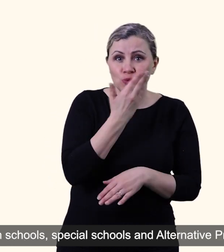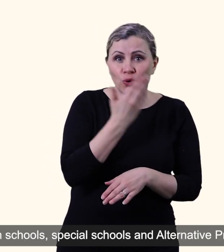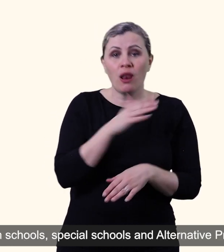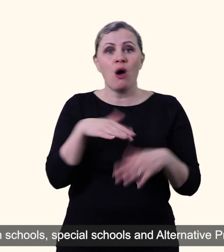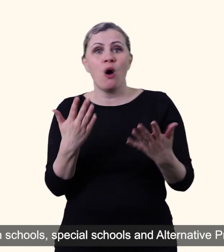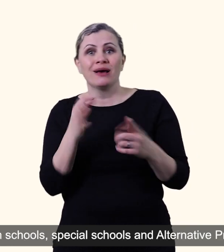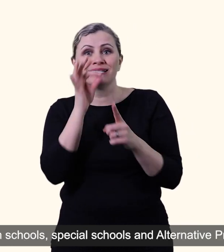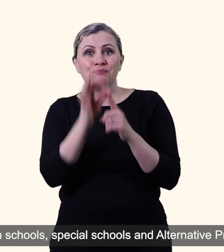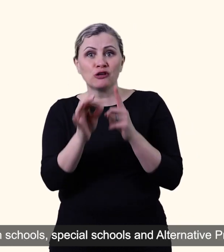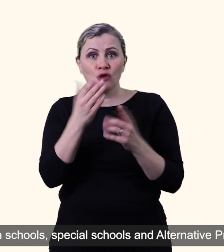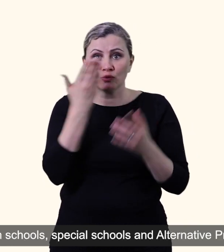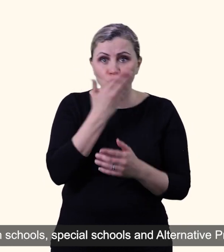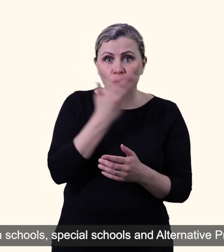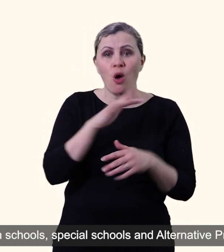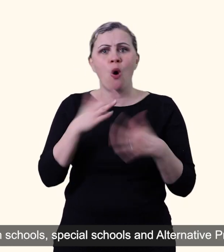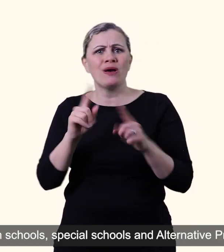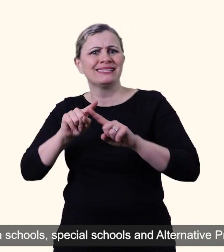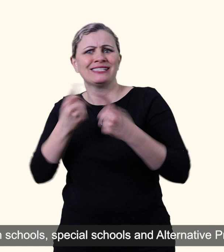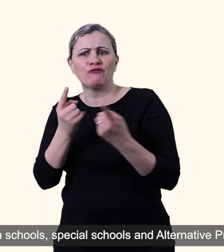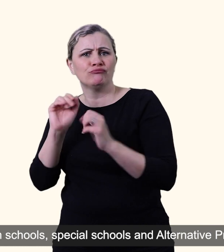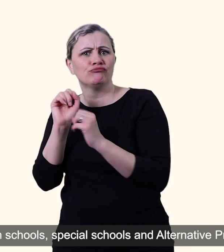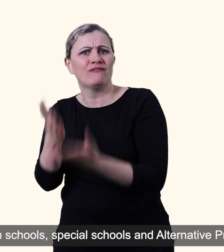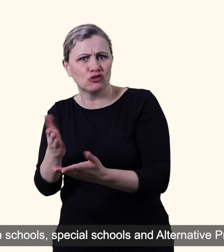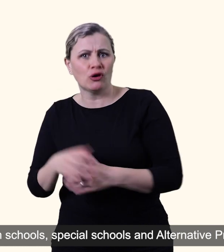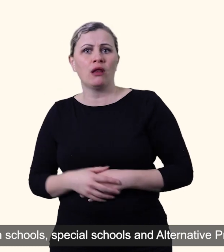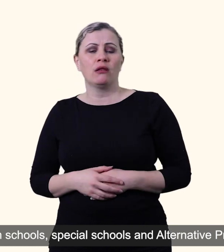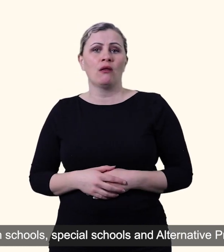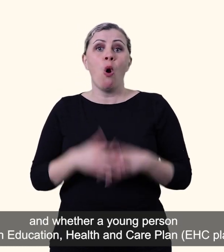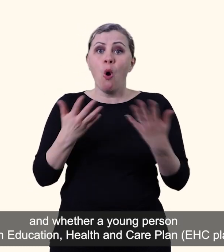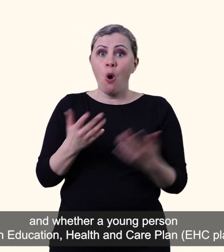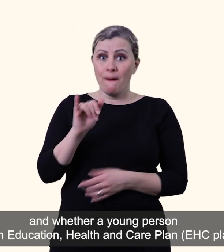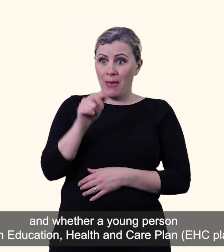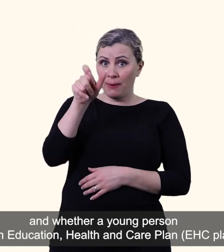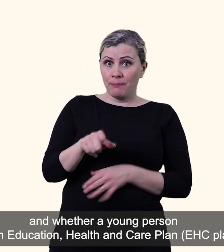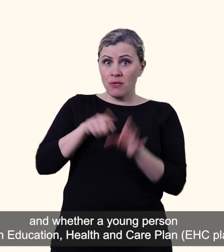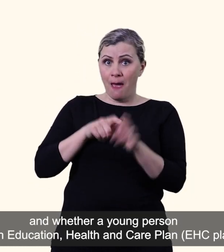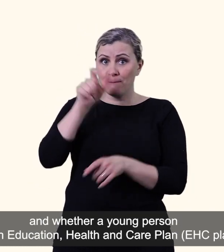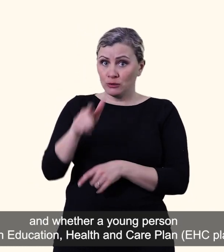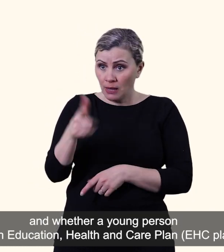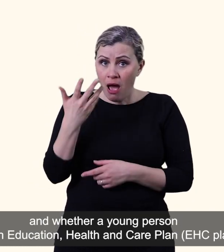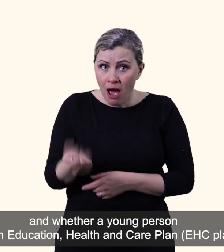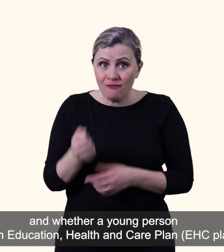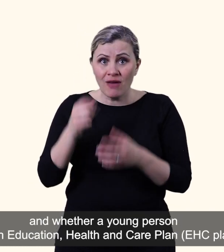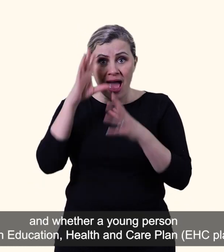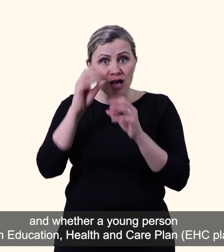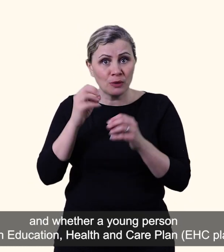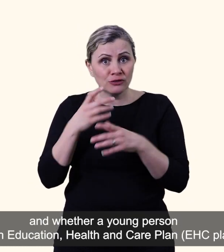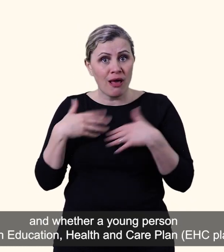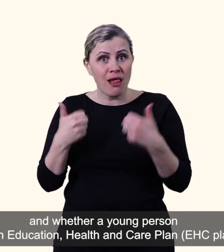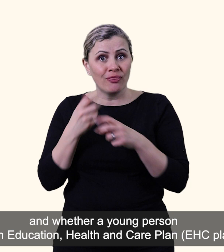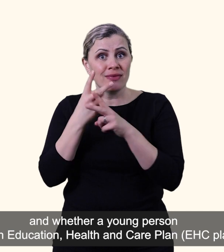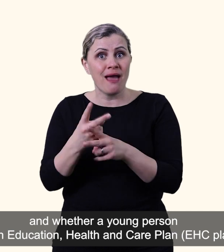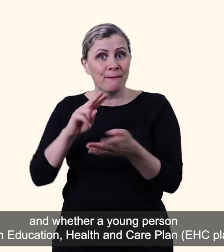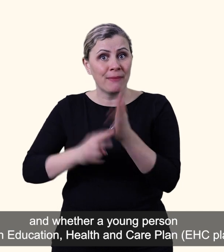mainstream schools, special schools and alternative provision, and whether a young person had an Education,